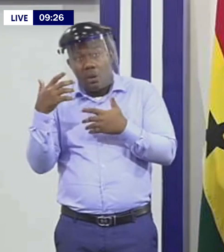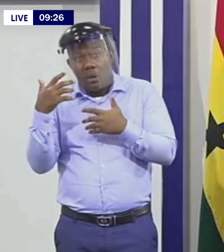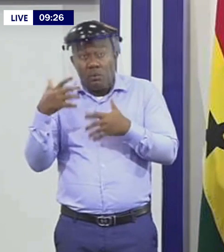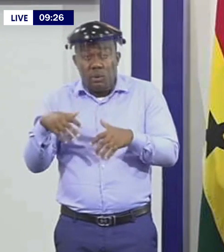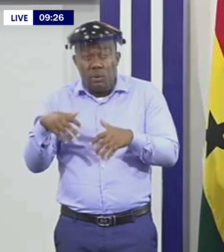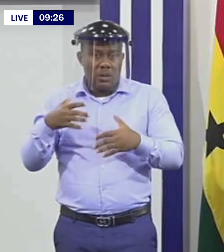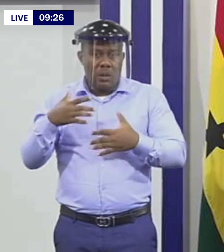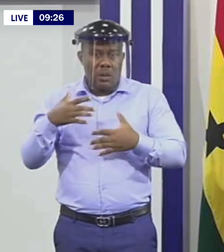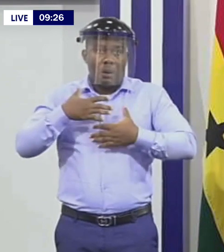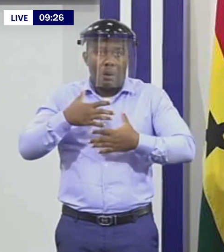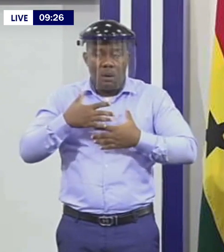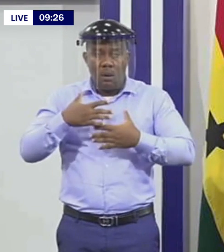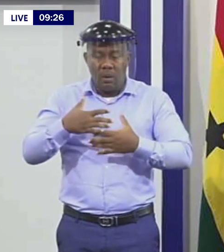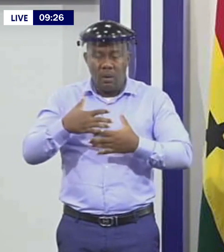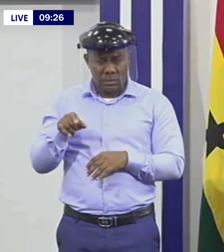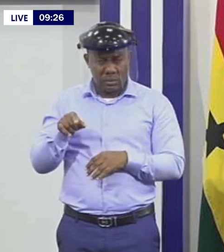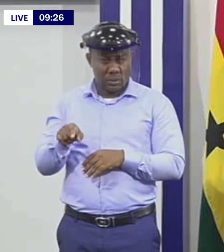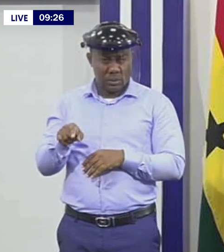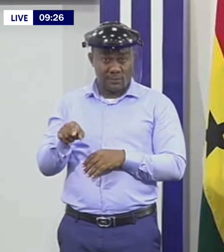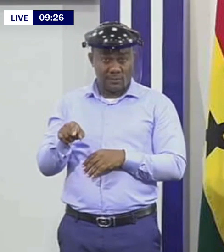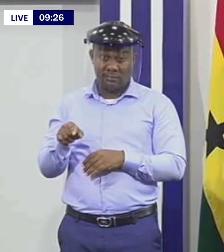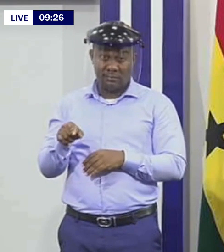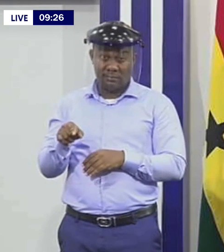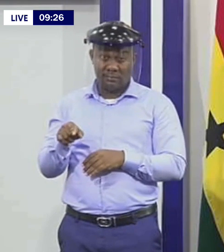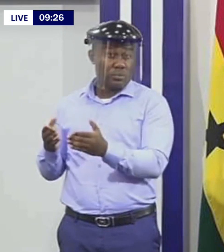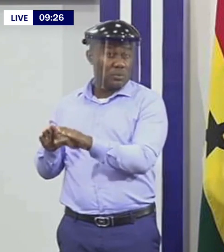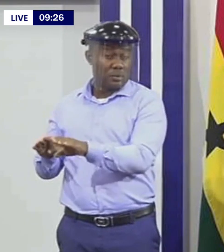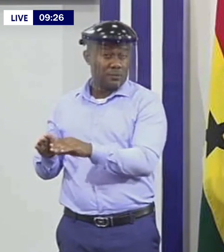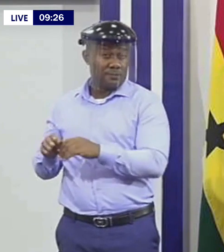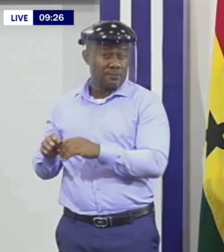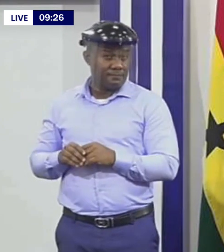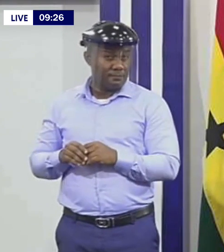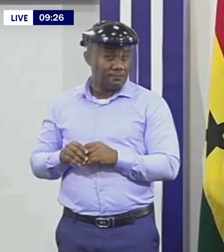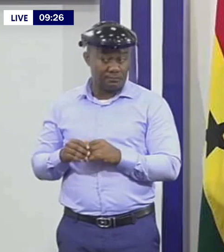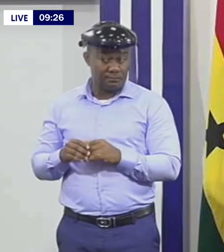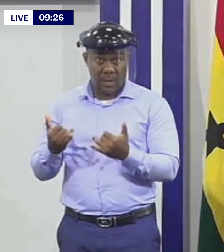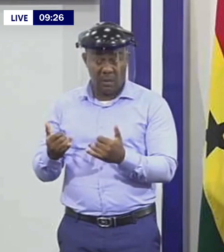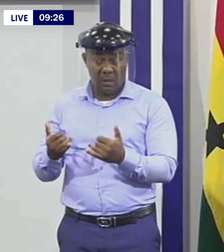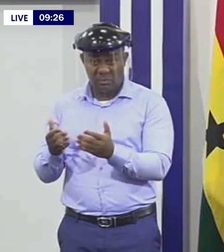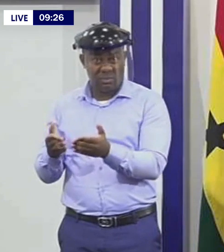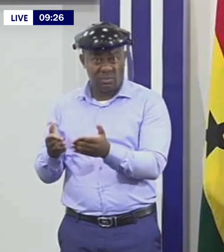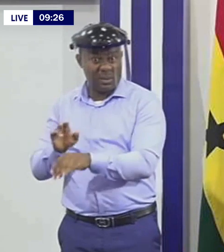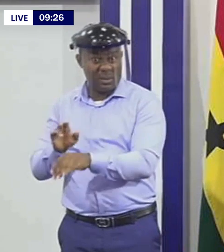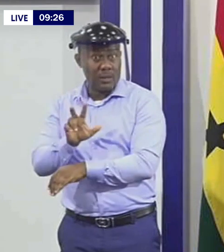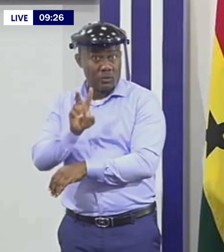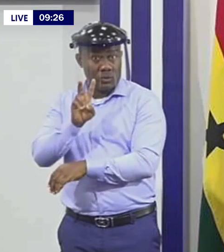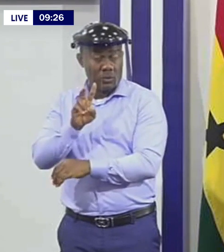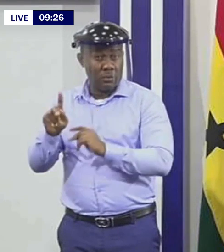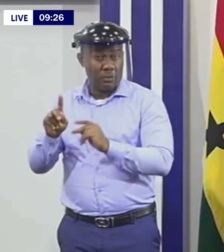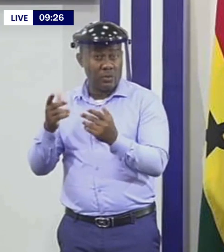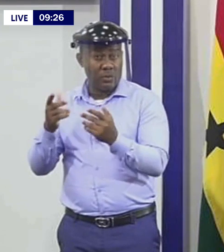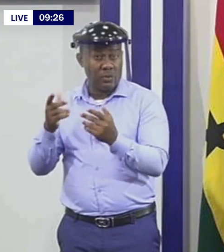chance of this increases. Now, we have 32 people that have succumbed